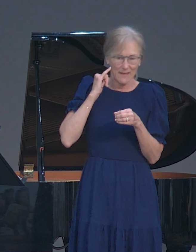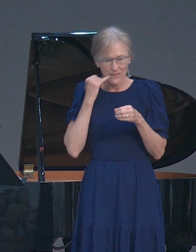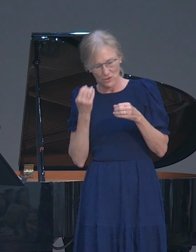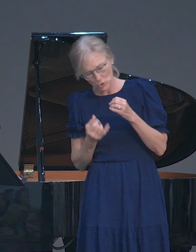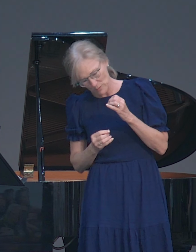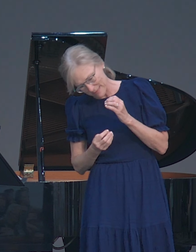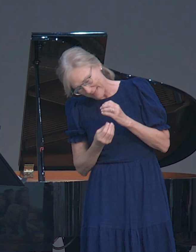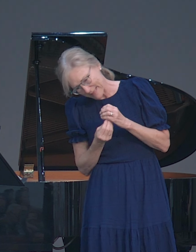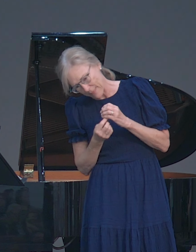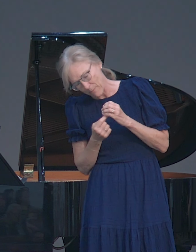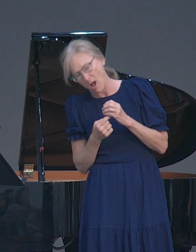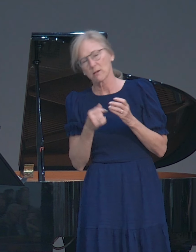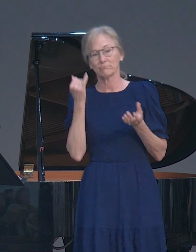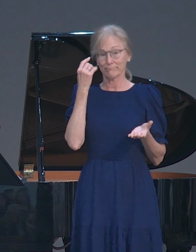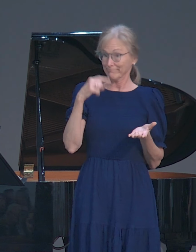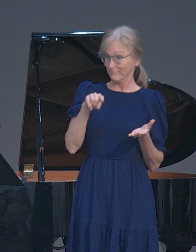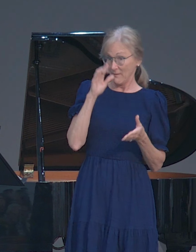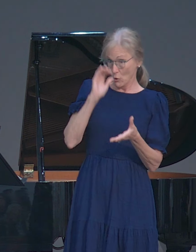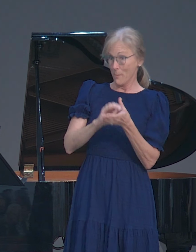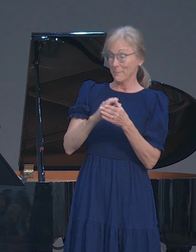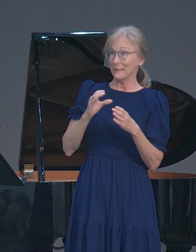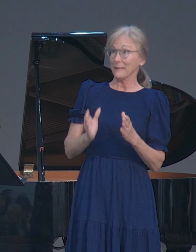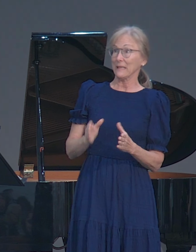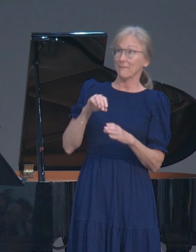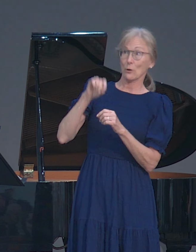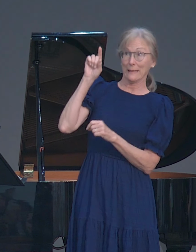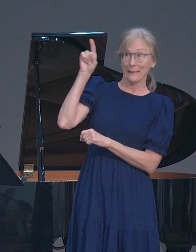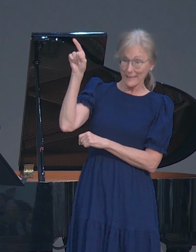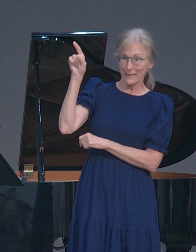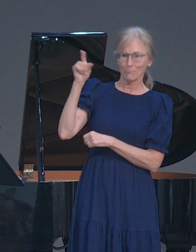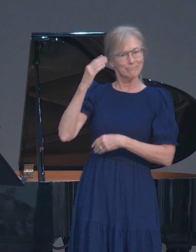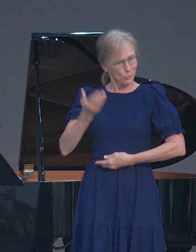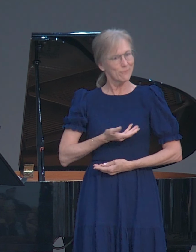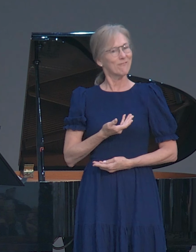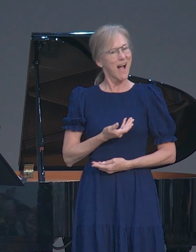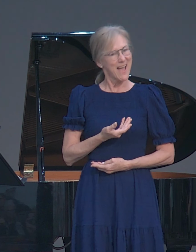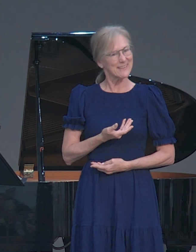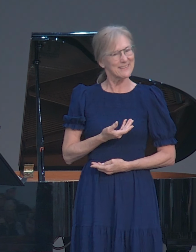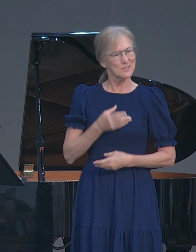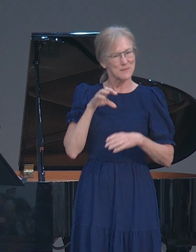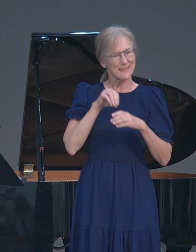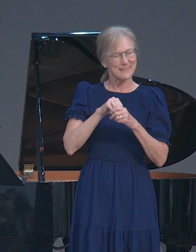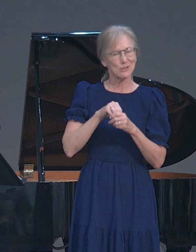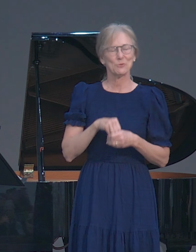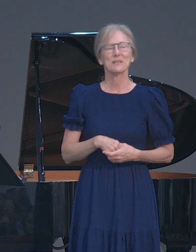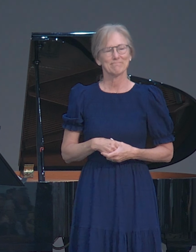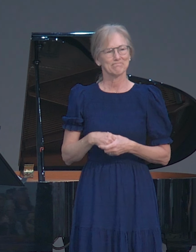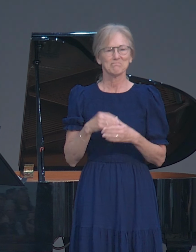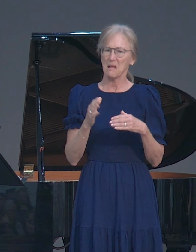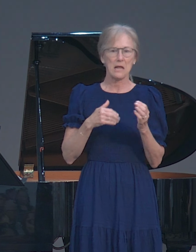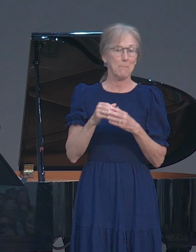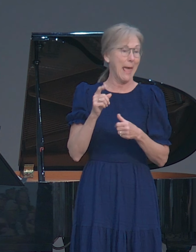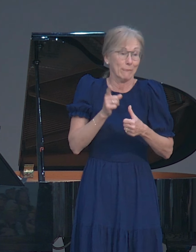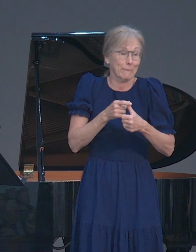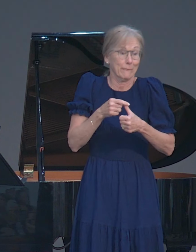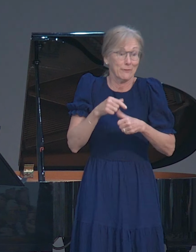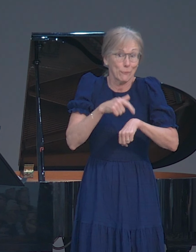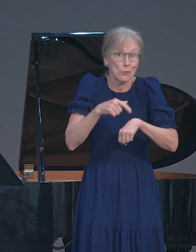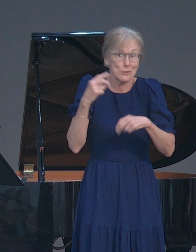anyone who is a believer in Jesus is invited to participate, even if this is your first time visiting Countryside. If